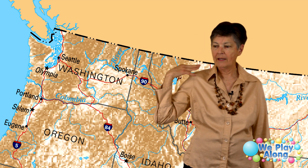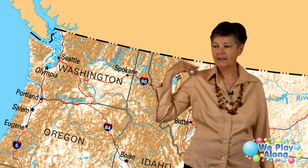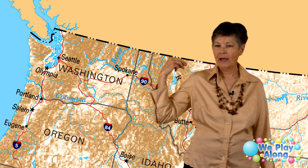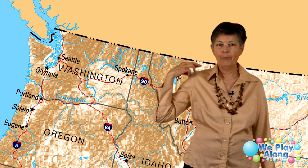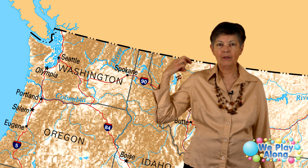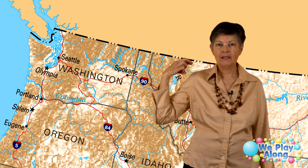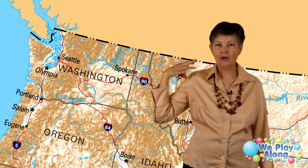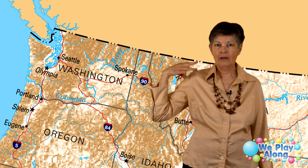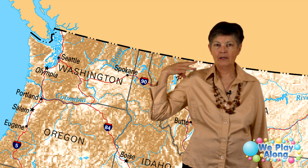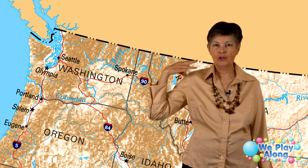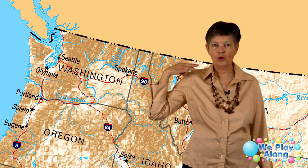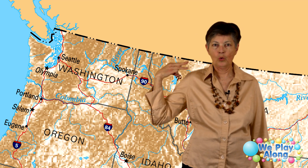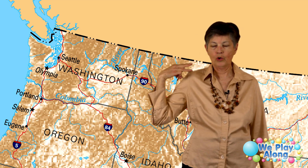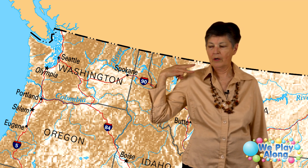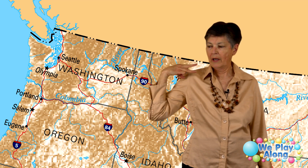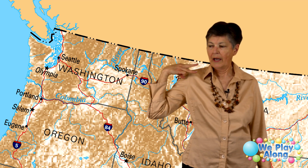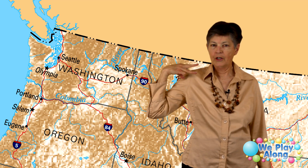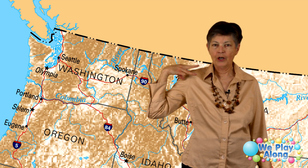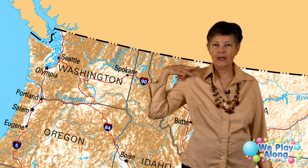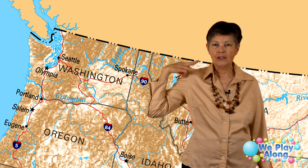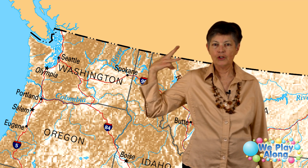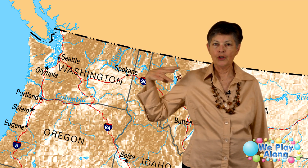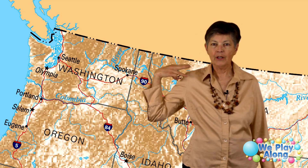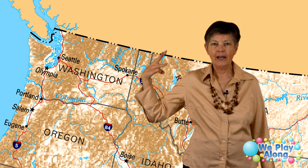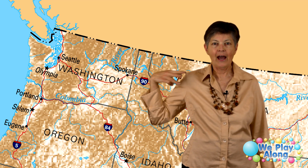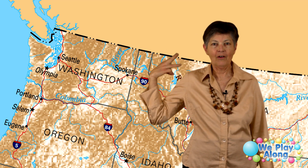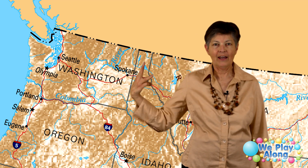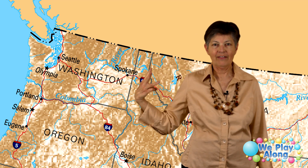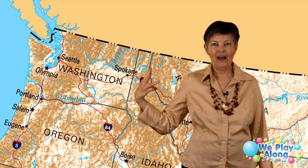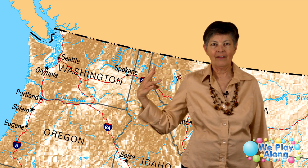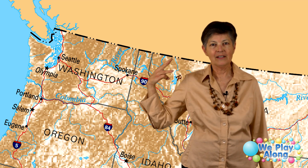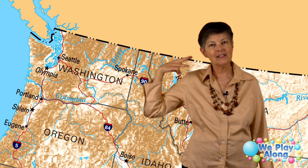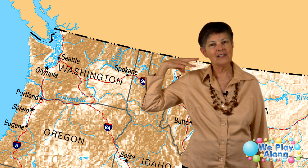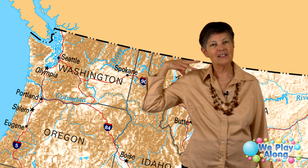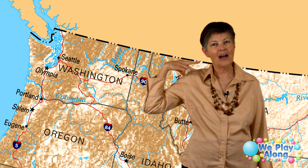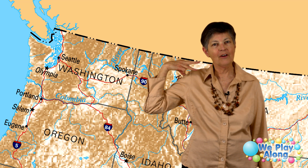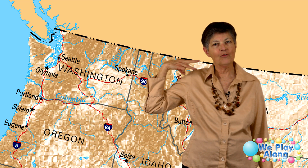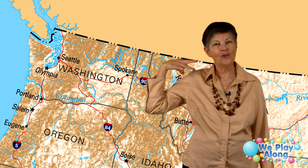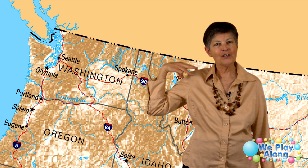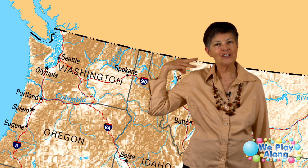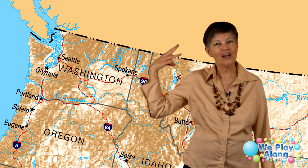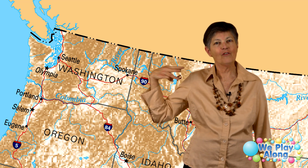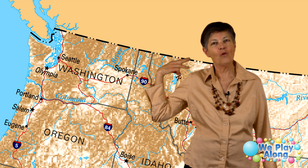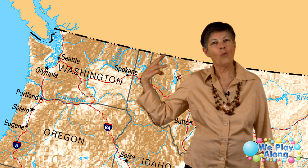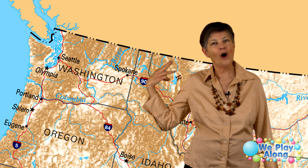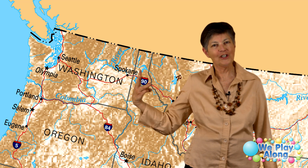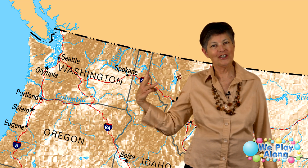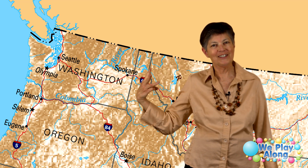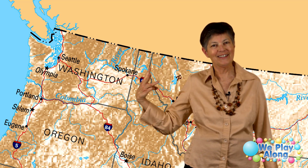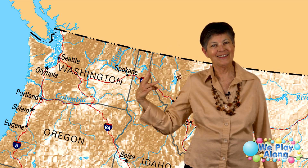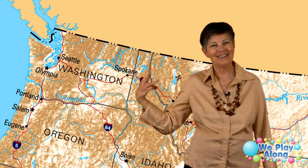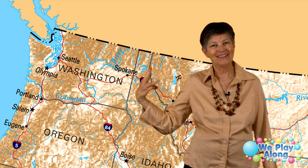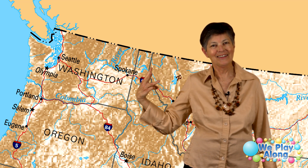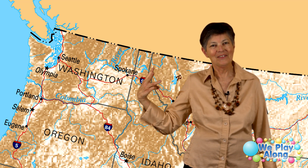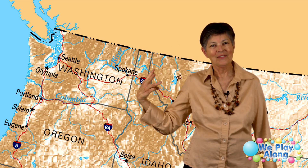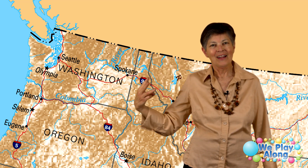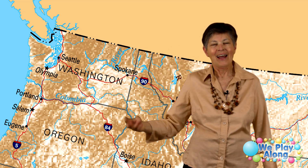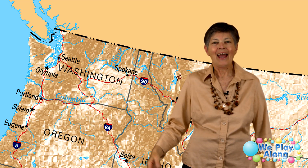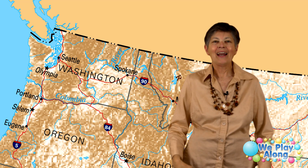these epaulets on his shoulder, and you're going to circle it out like that. This is a sign for the state of Washington. And